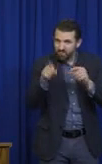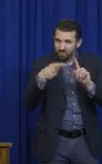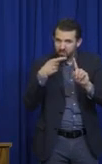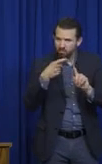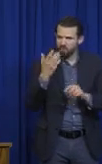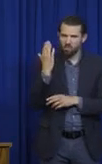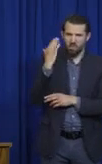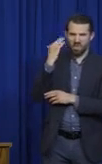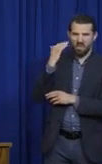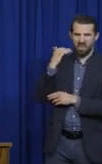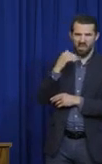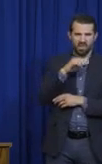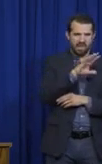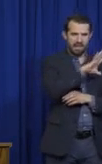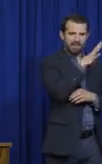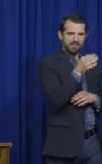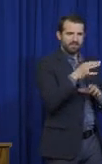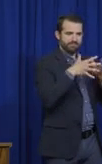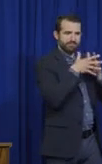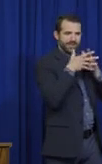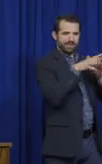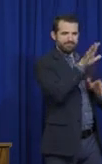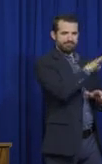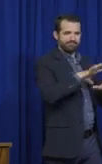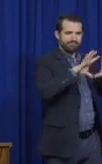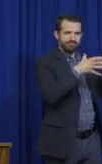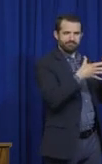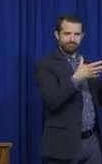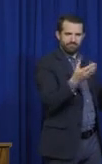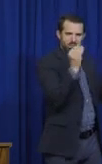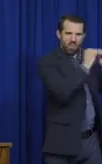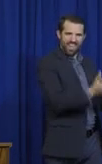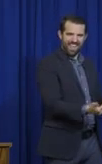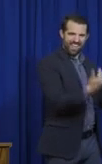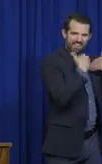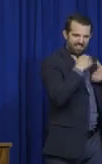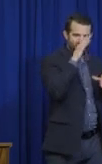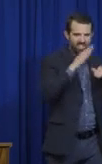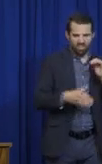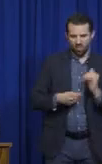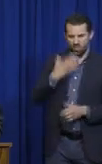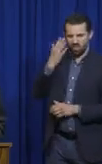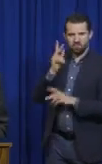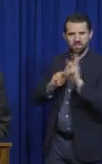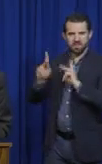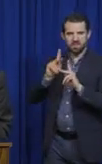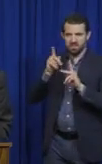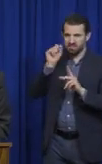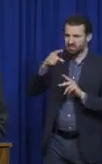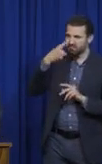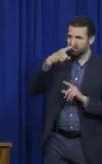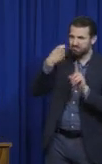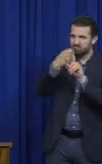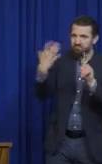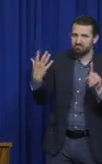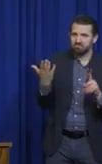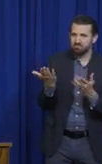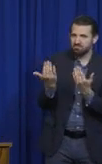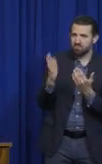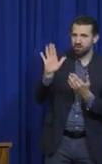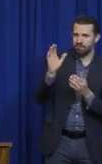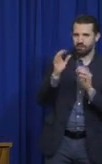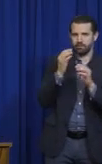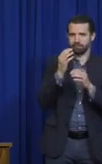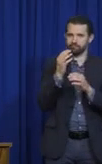be, and if that factors into the planning that your office is doing. Thanks for that question, Jessica. Jessica asks